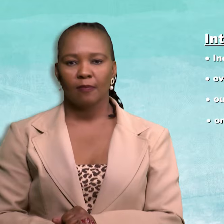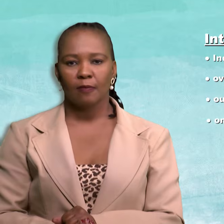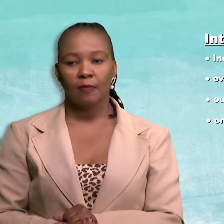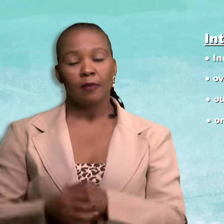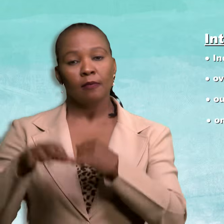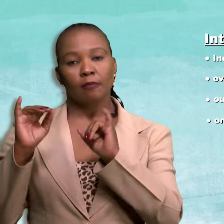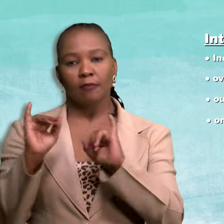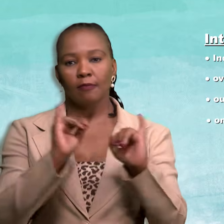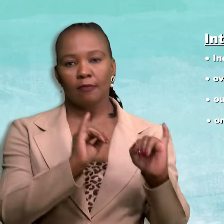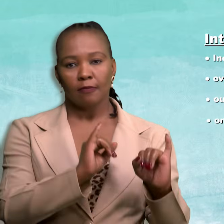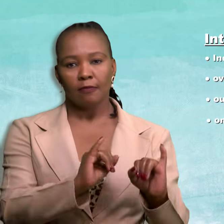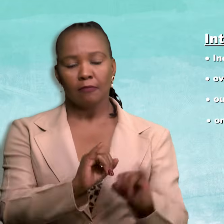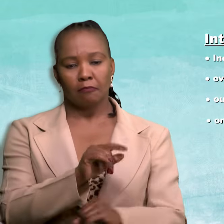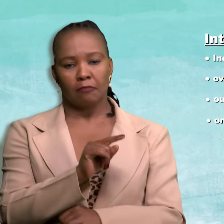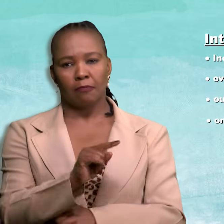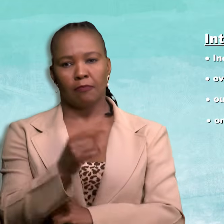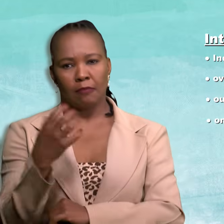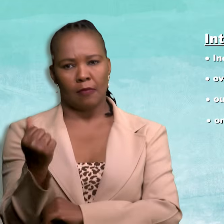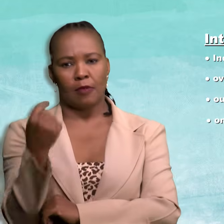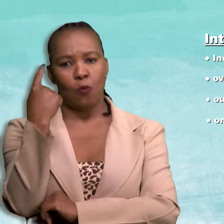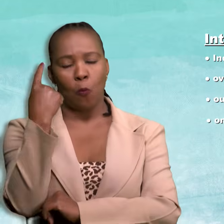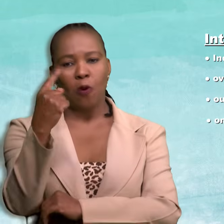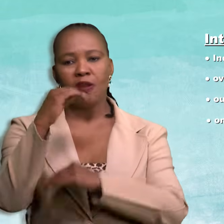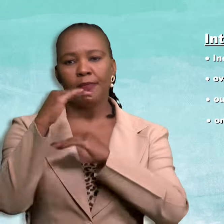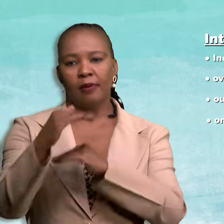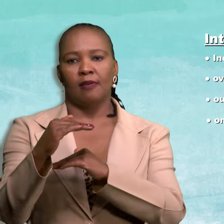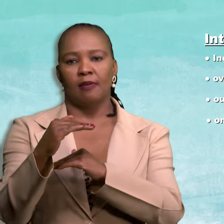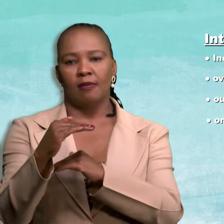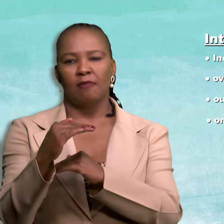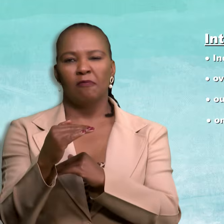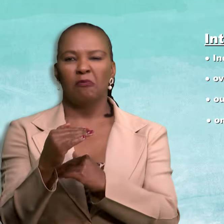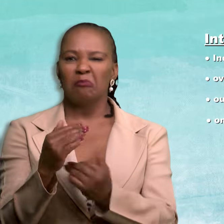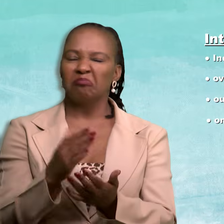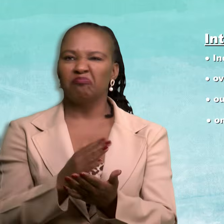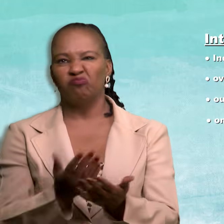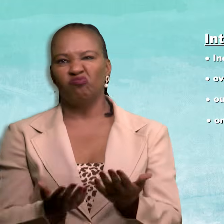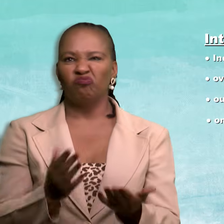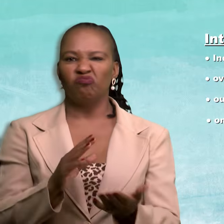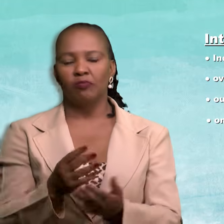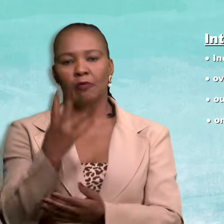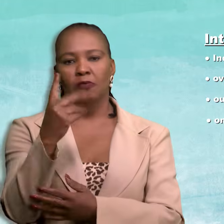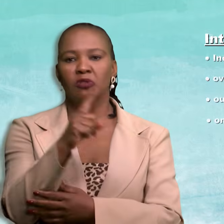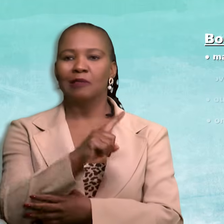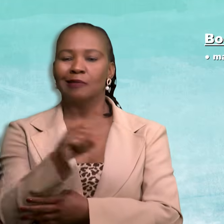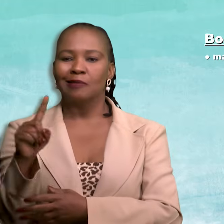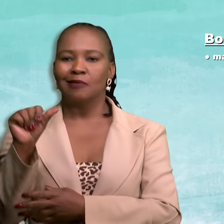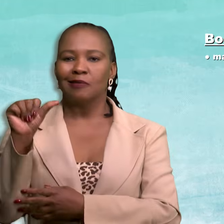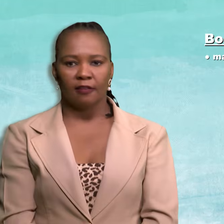The introduction usually contains only one paragraph of about 4 to 6 sentences in